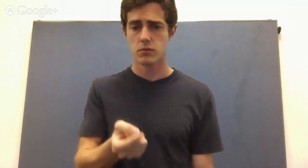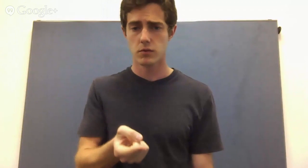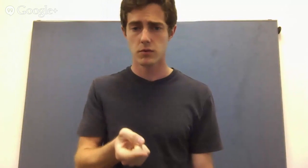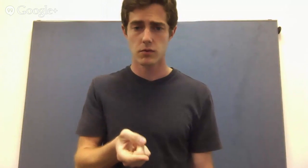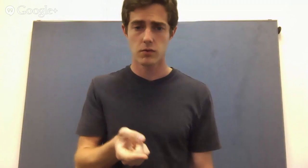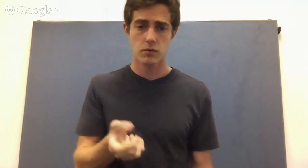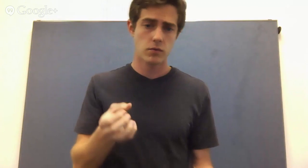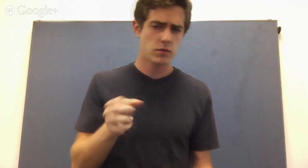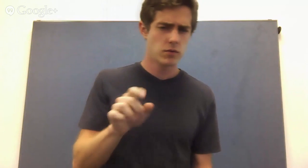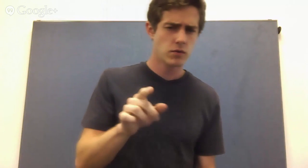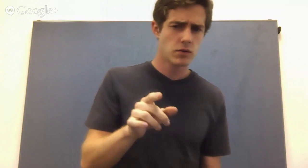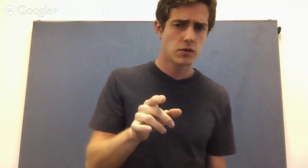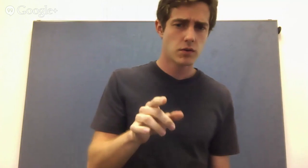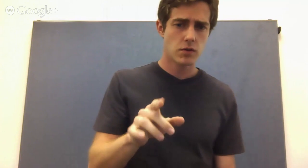Or would you then